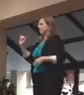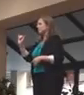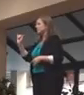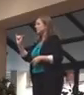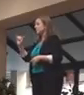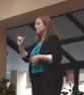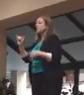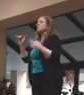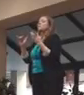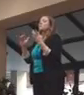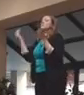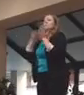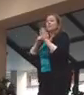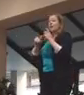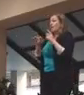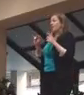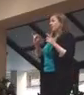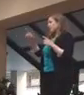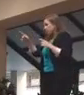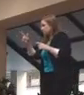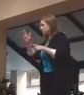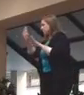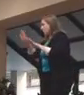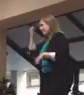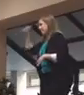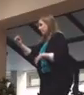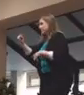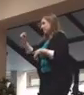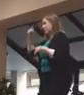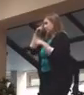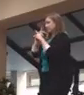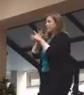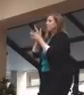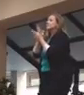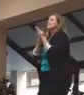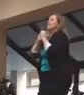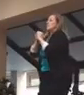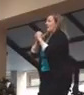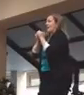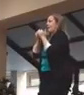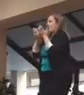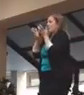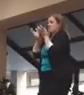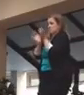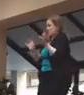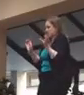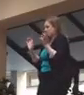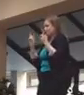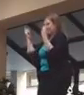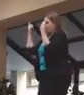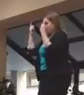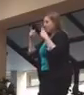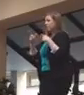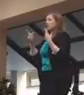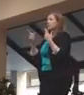now is the right opportunity for us to take care of it. So I think it's a great idea.